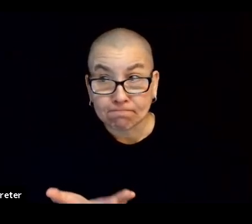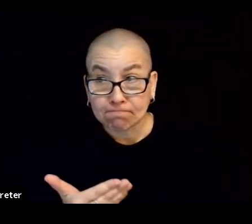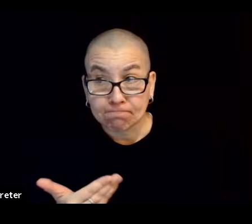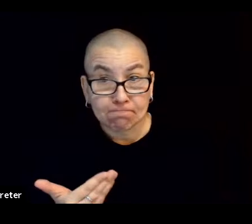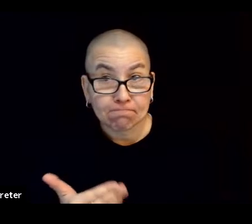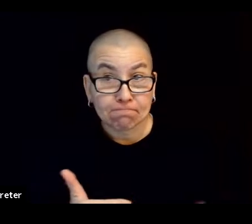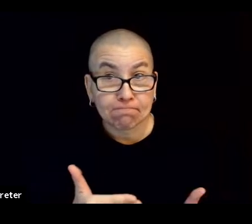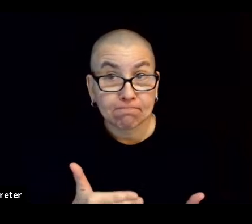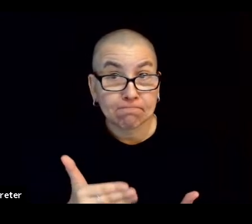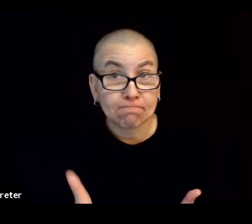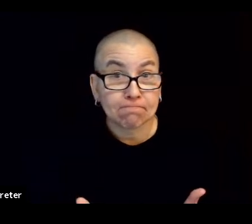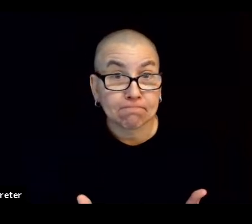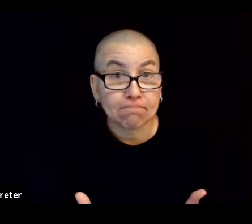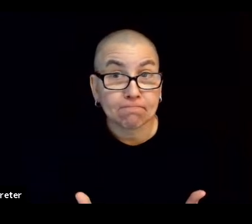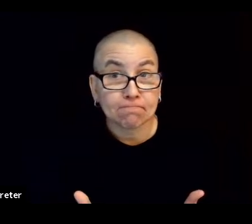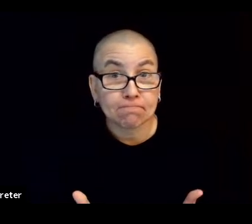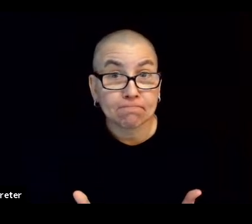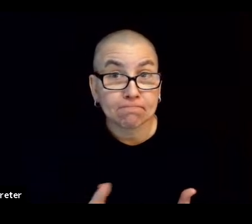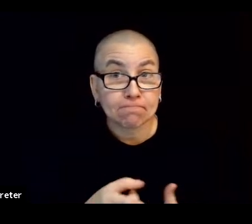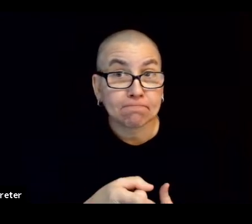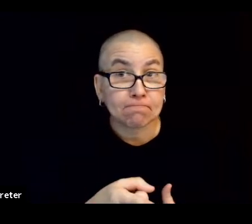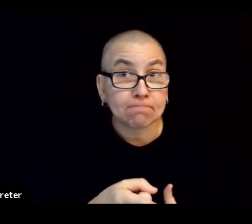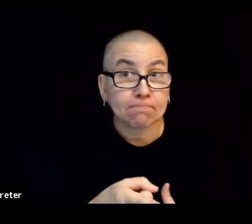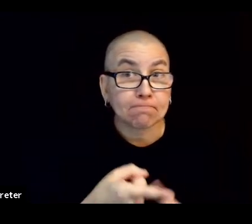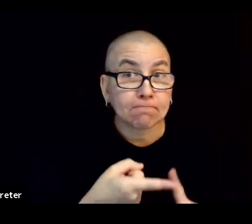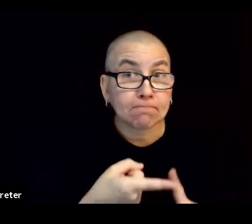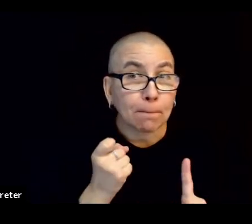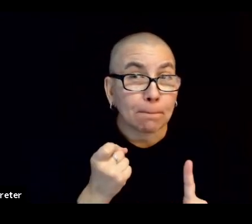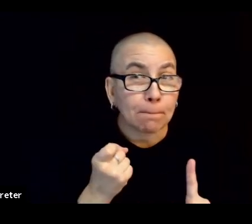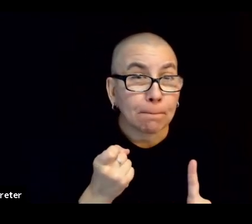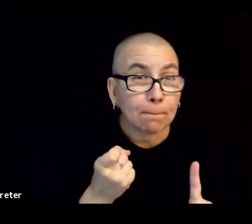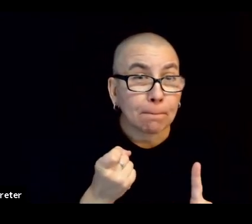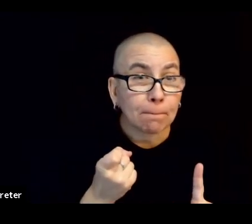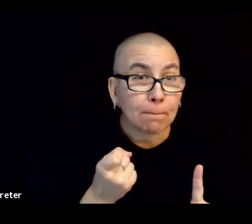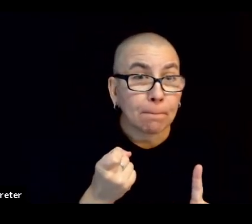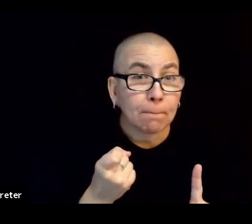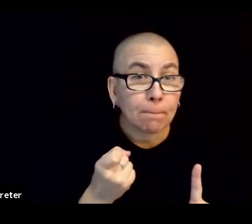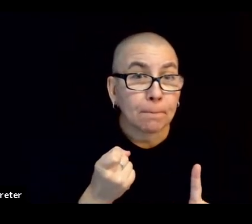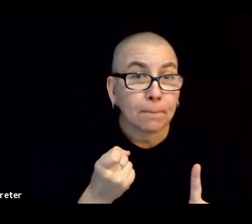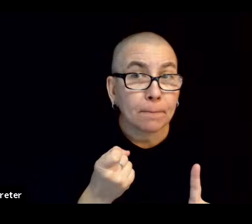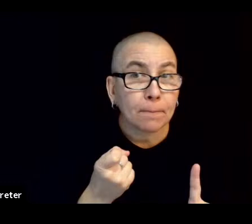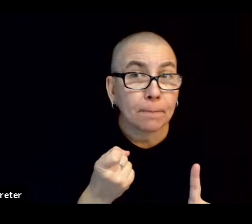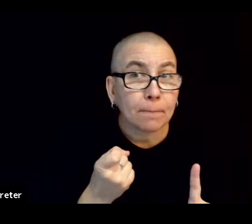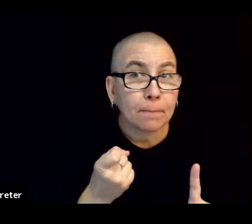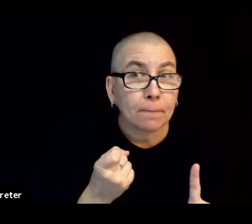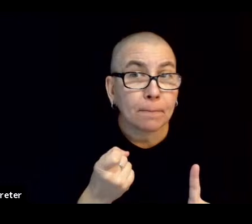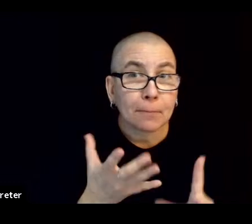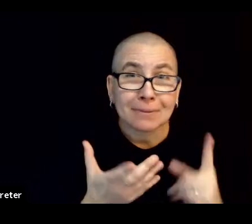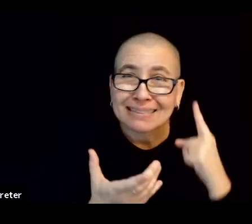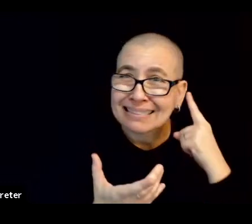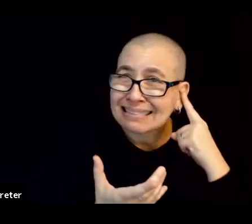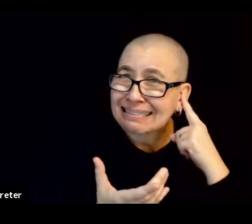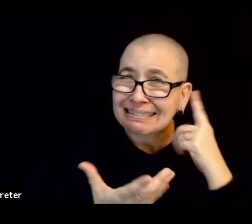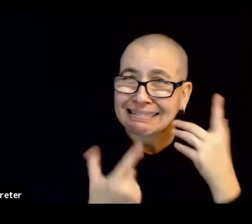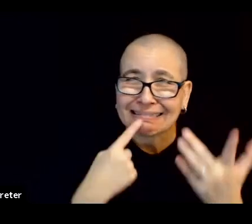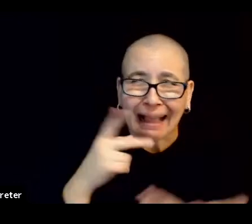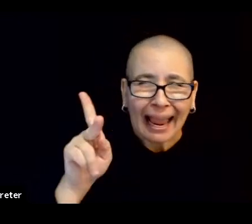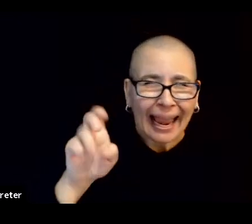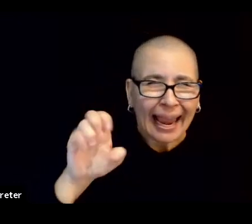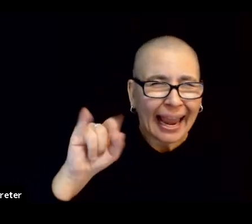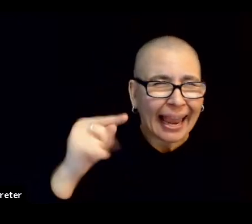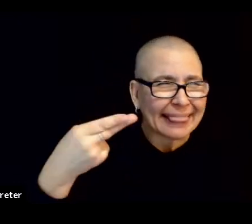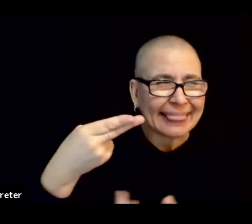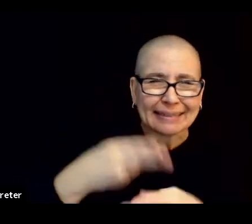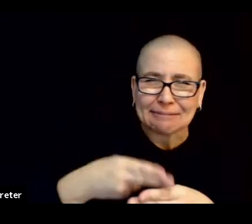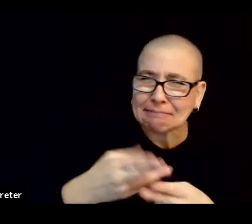Your next question comes from the line of Mr. Theo Keith. Your line is open. You may ask your question. Hello. Yeah, you're going to have